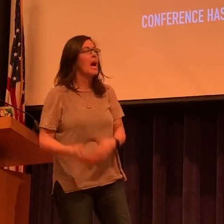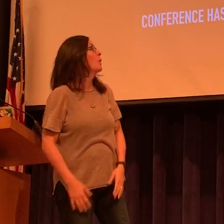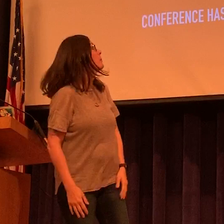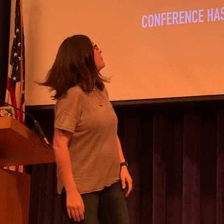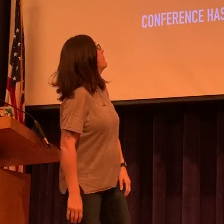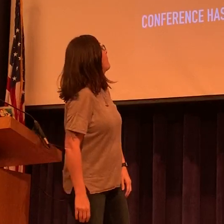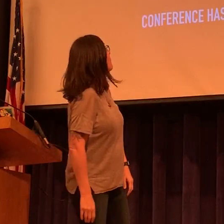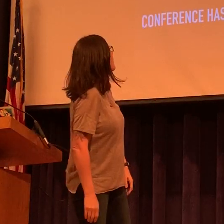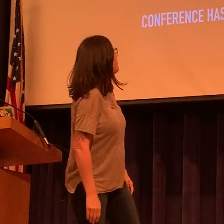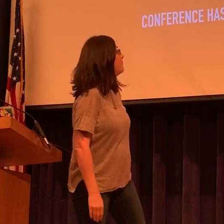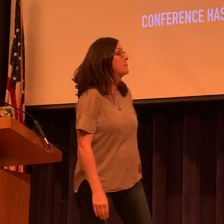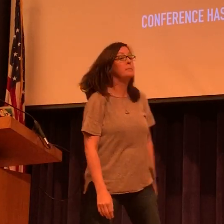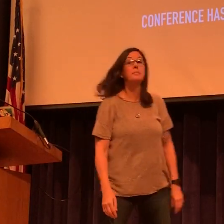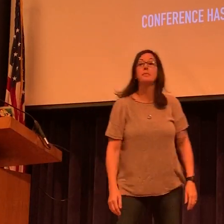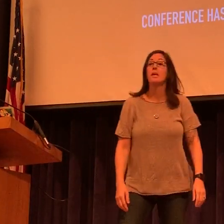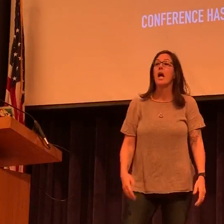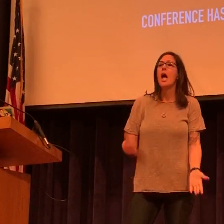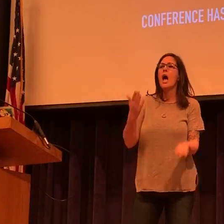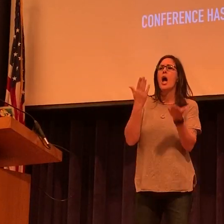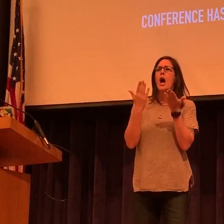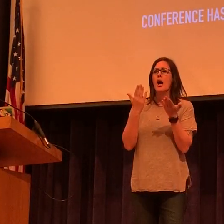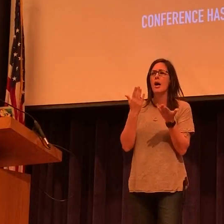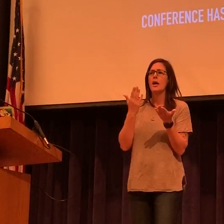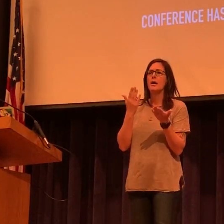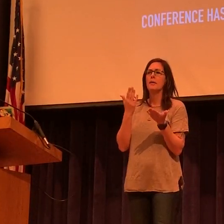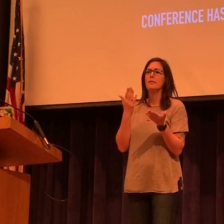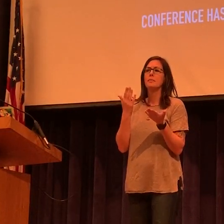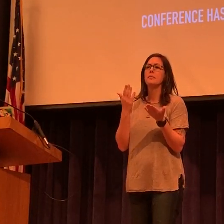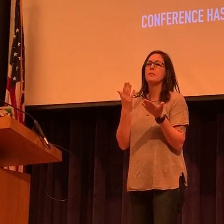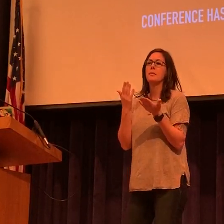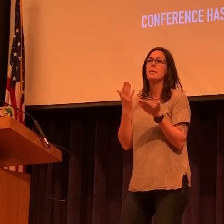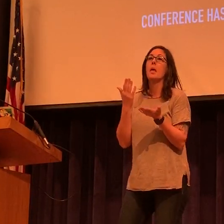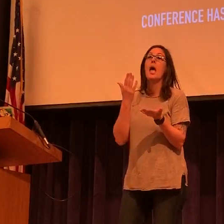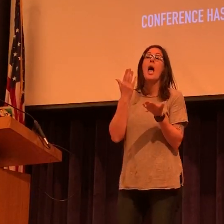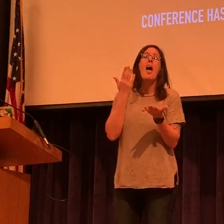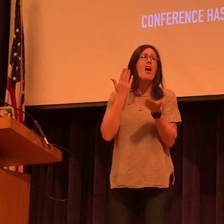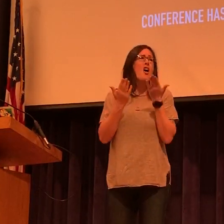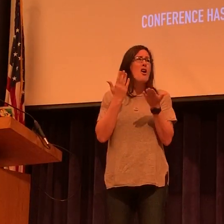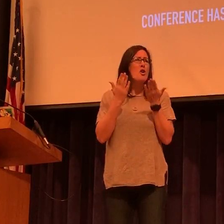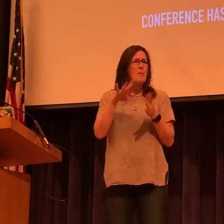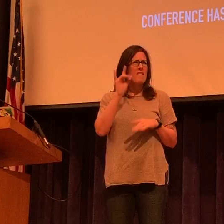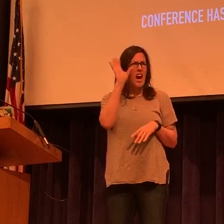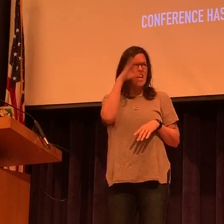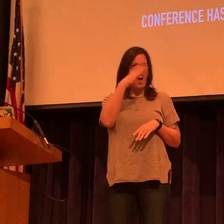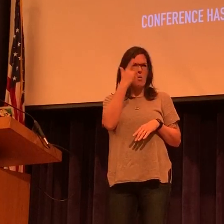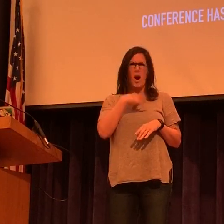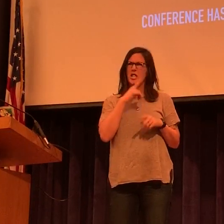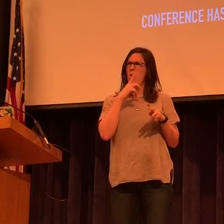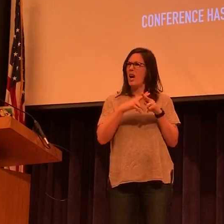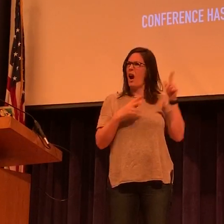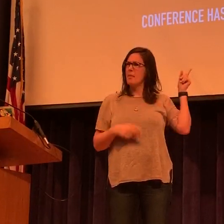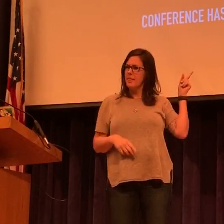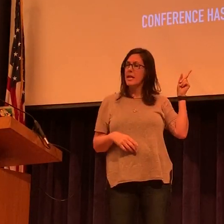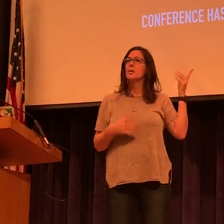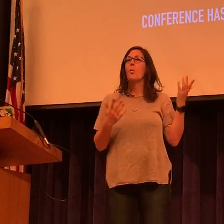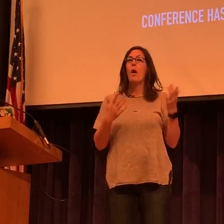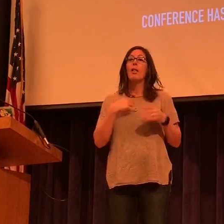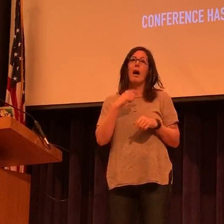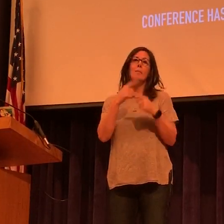browser, you can type it out, so that you can have access to my slides. Now, you might find it odd that I've made it a